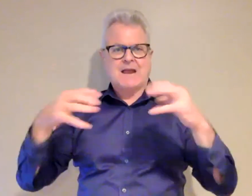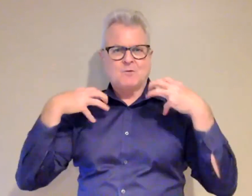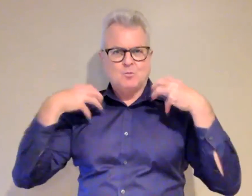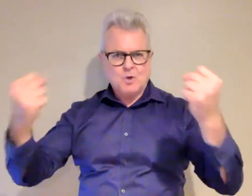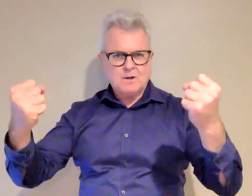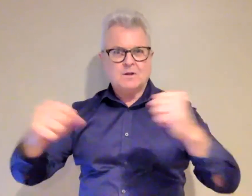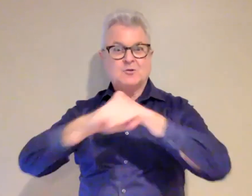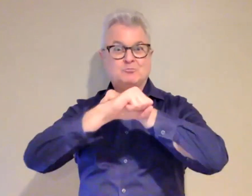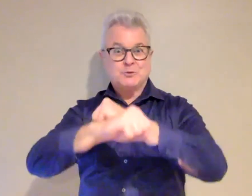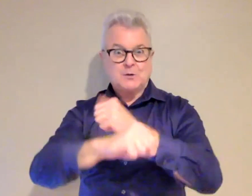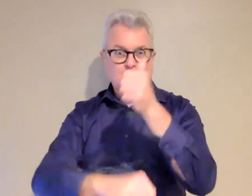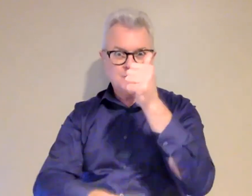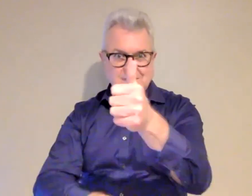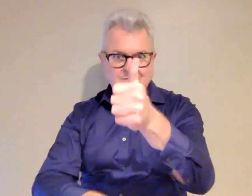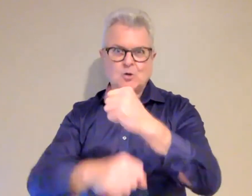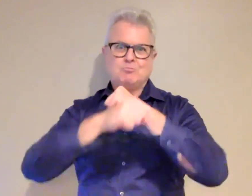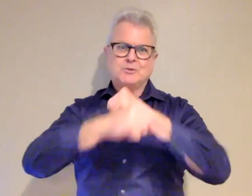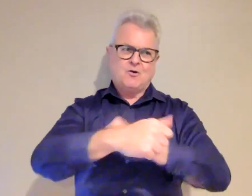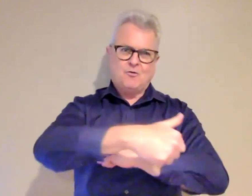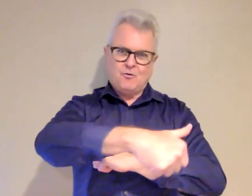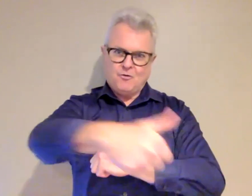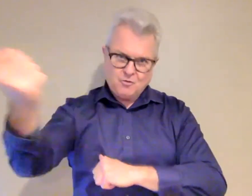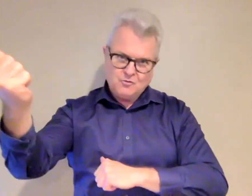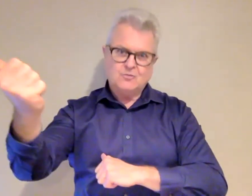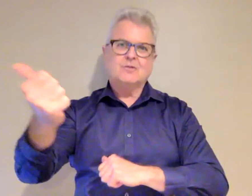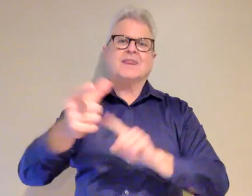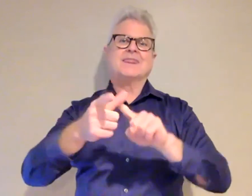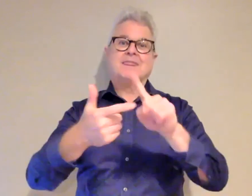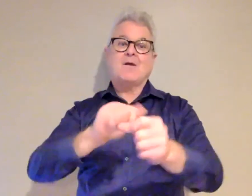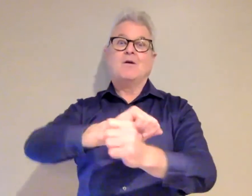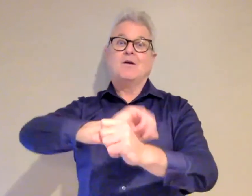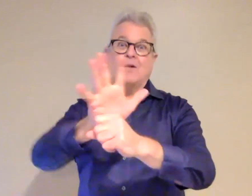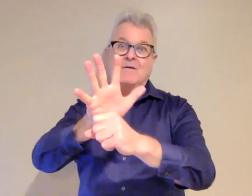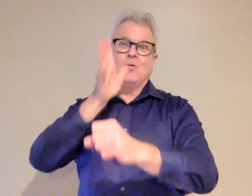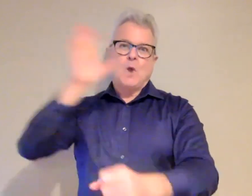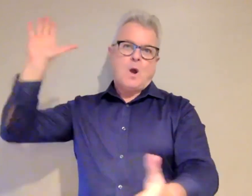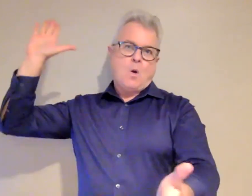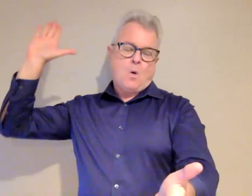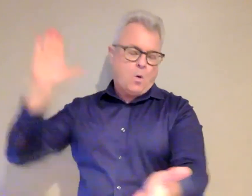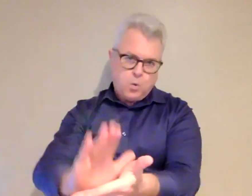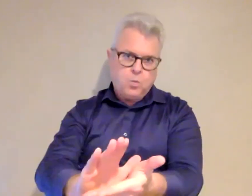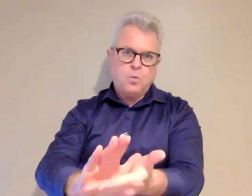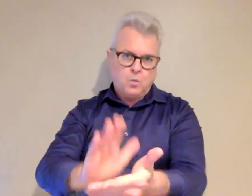Stay safe, stay well, protect yourself, and protect others.